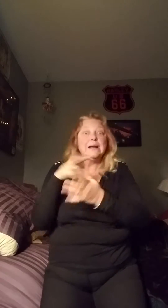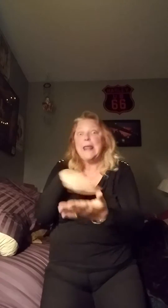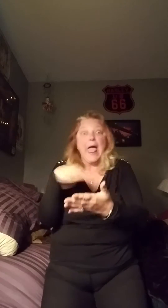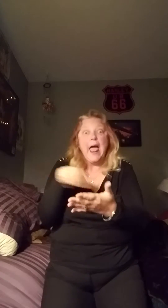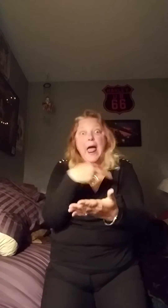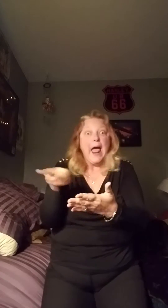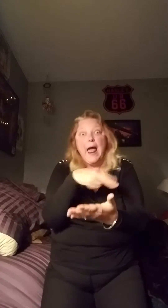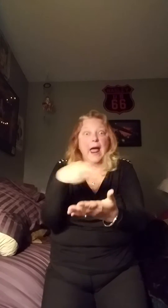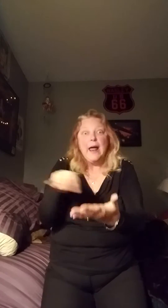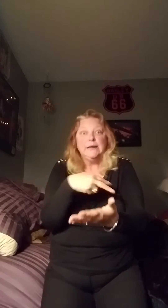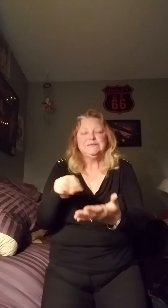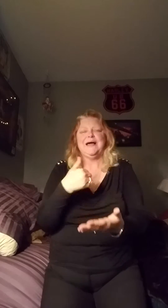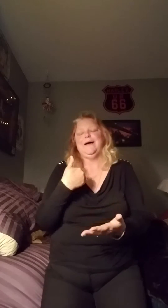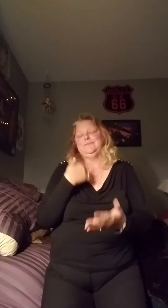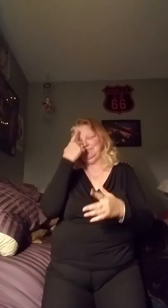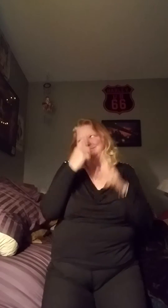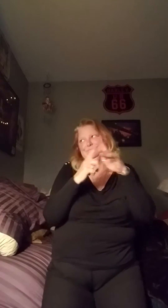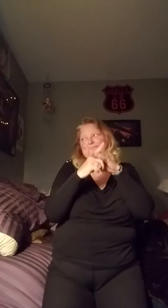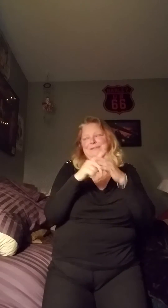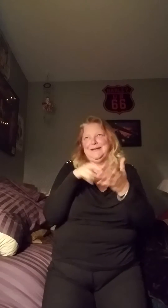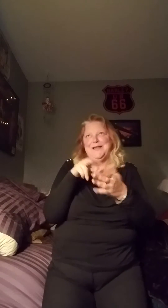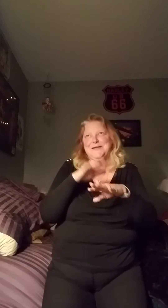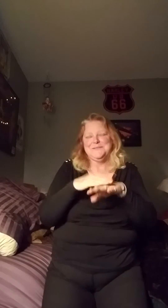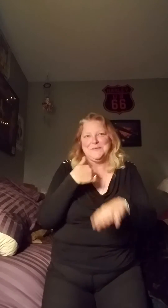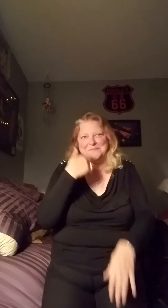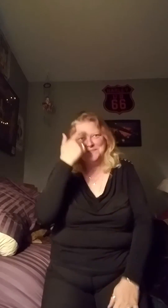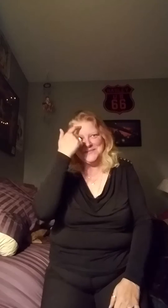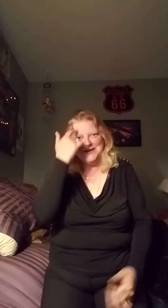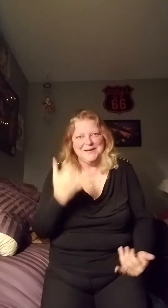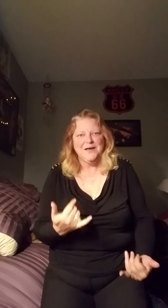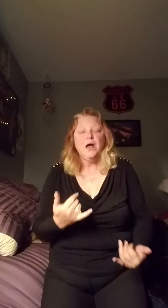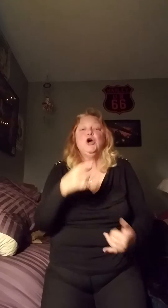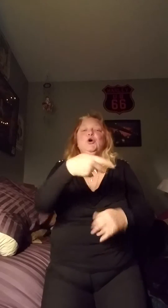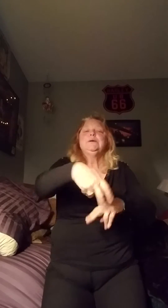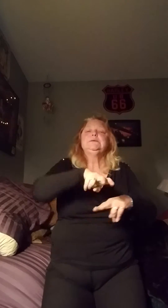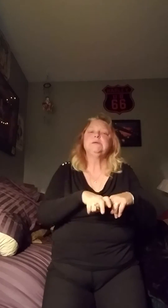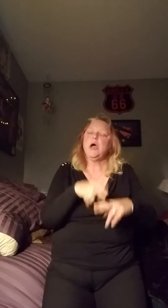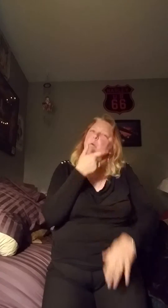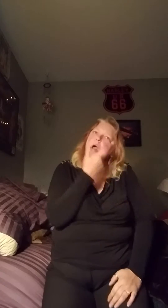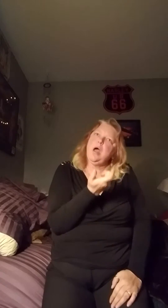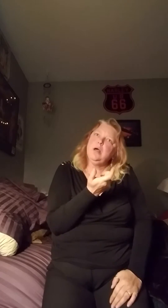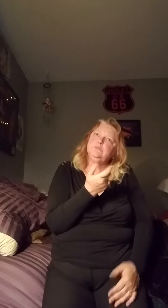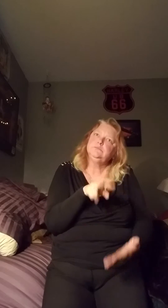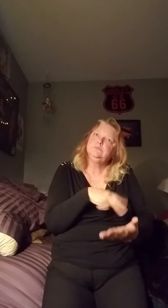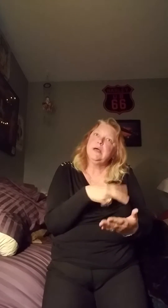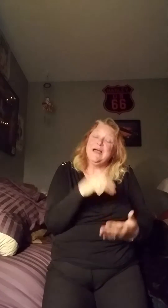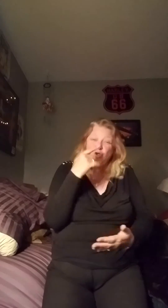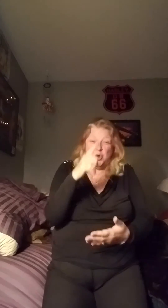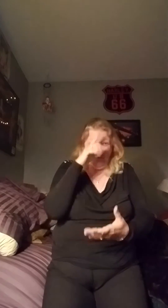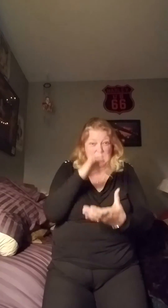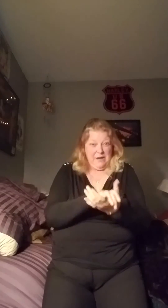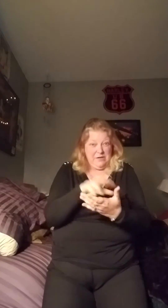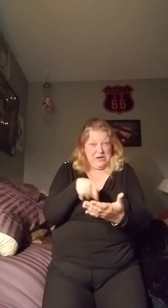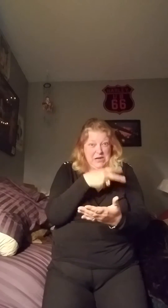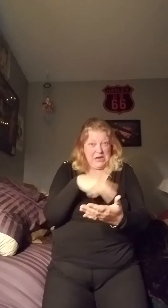have dancing on my mind now, while you sit in a chair and watch him dance, if you believe the dancing is going to make you better, it may